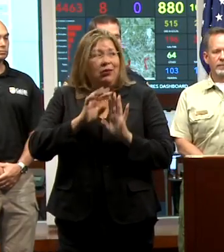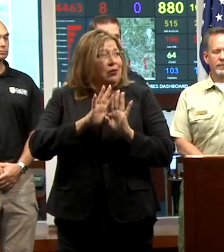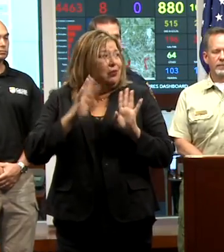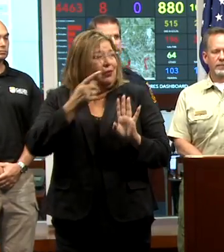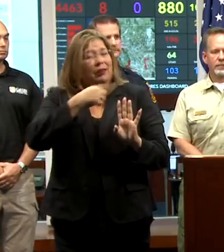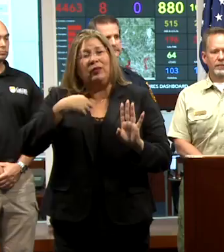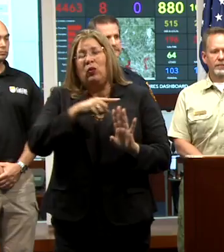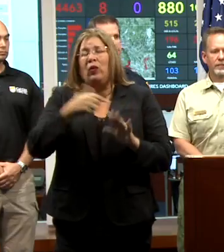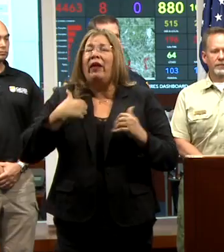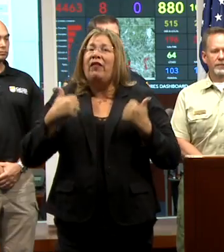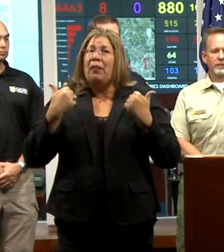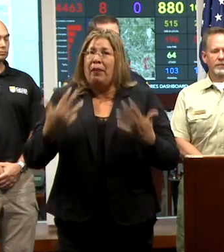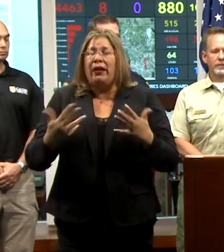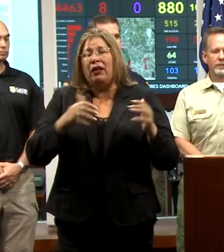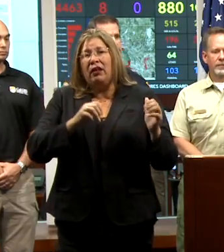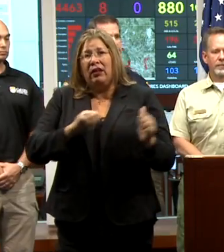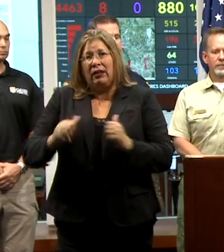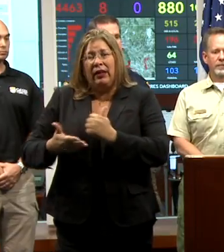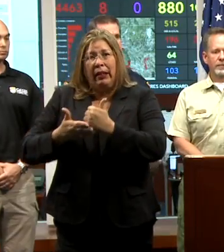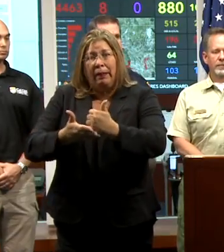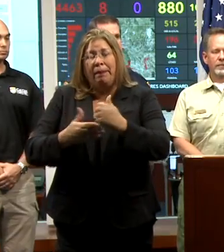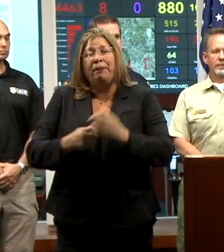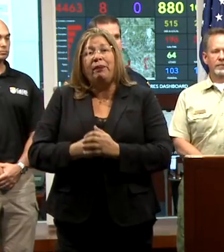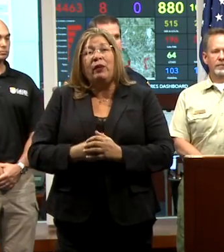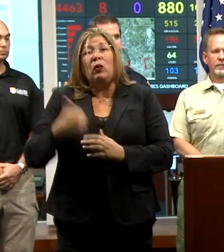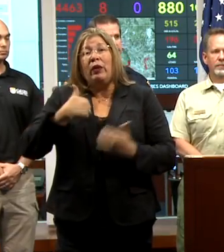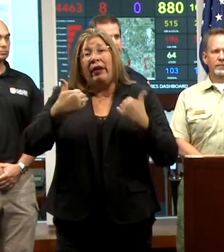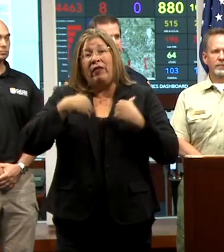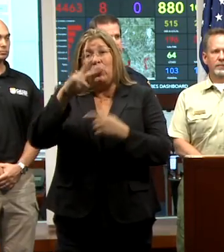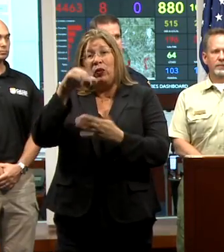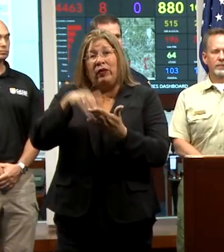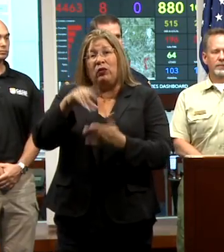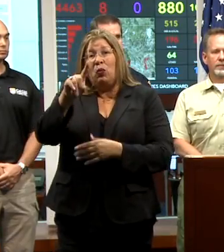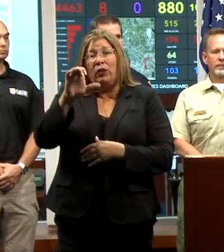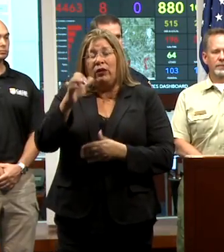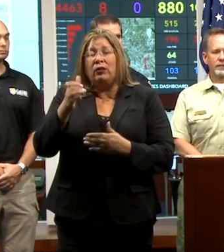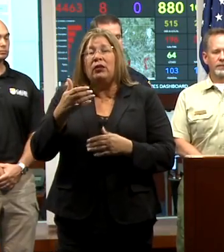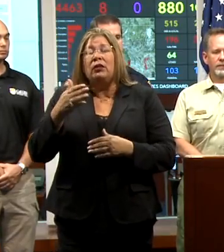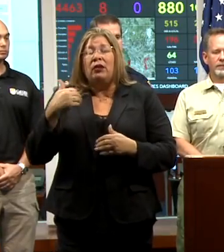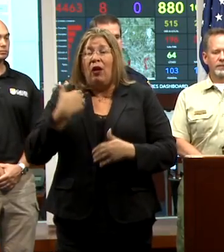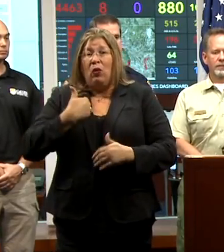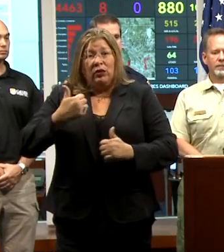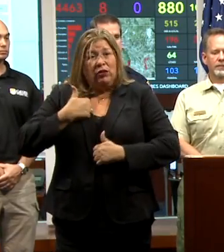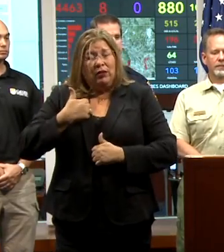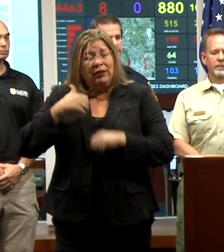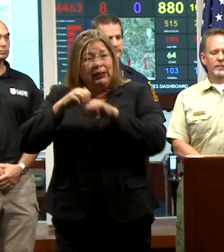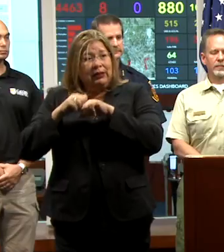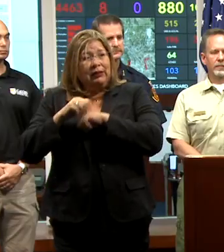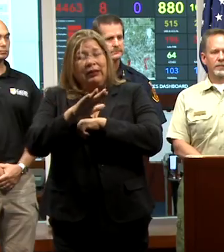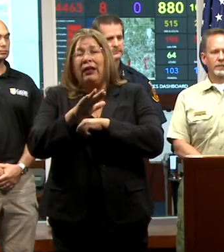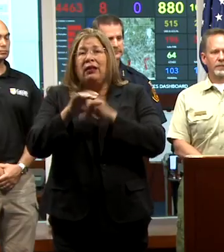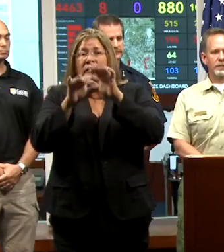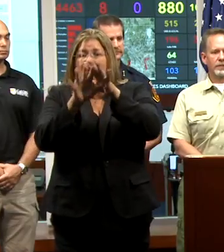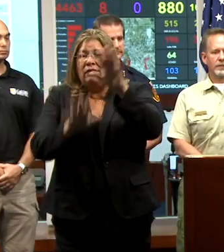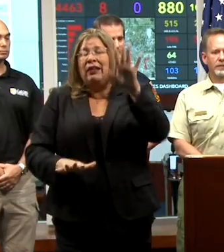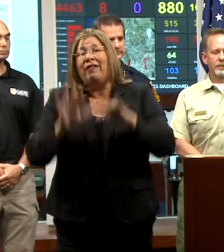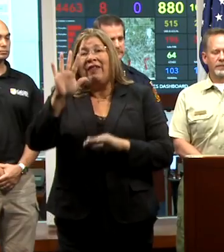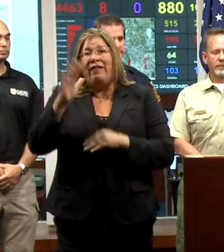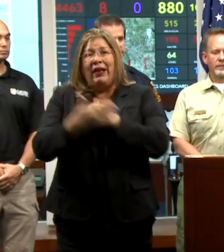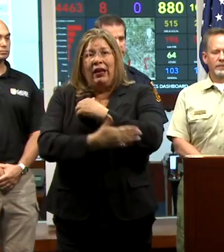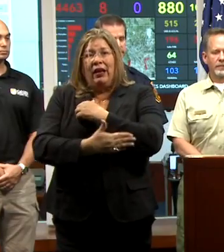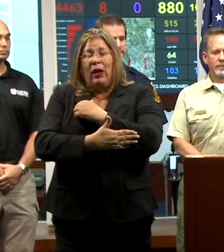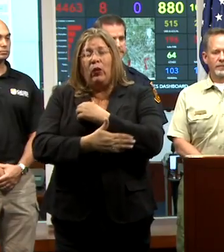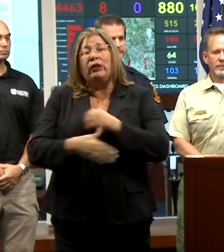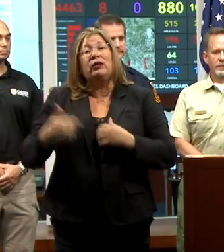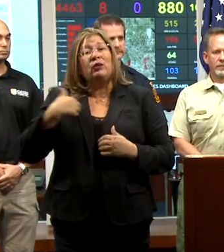of capabilities. As I stand here today, we have 2,100 service members deployed across the 5 counties.